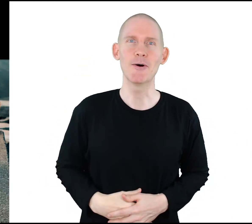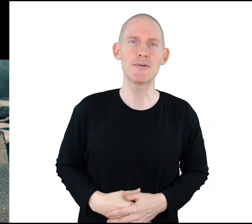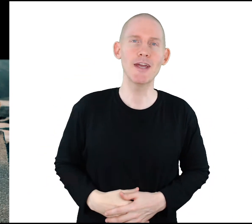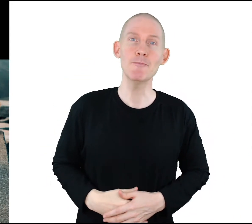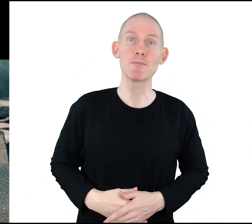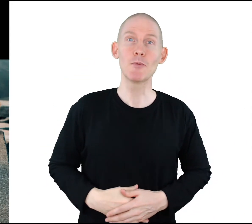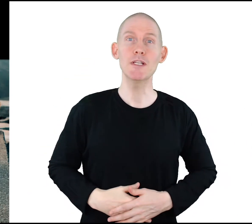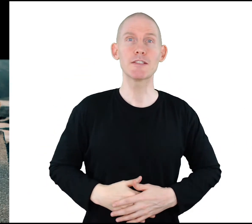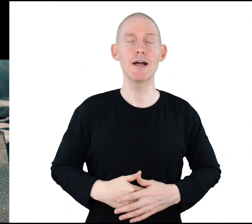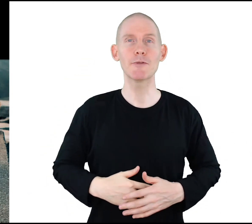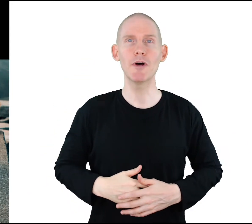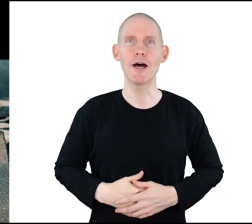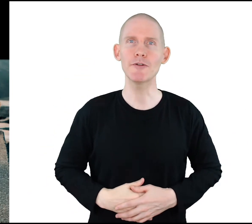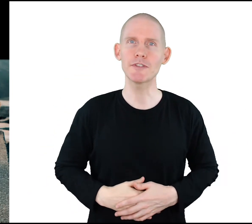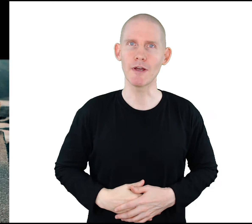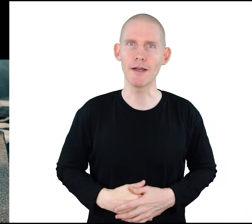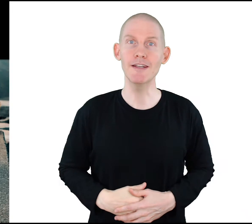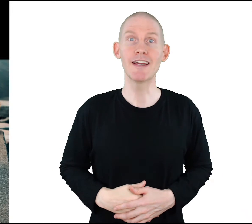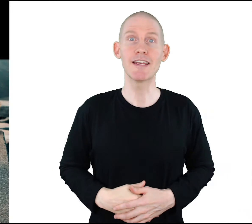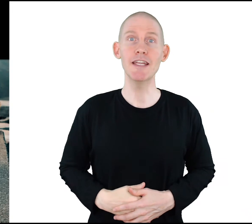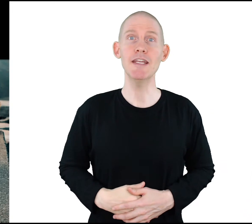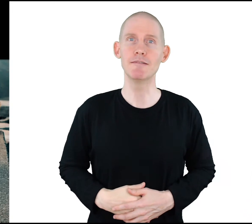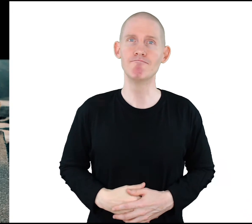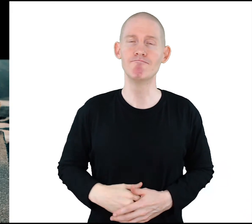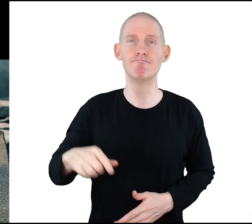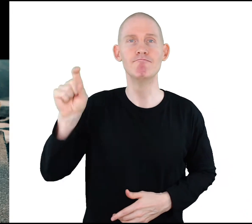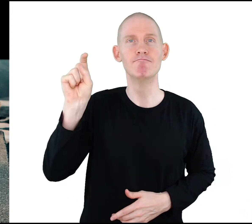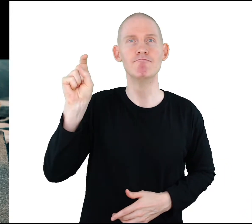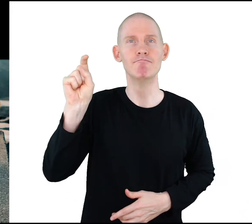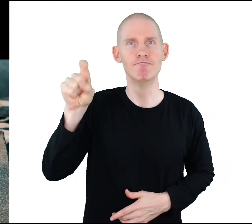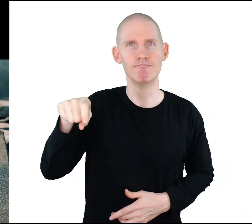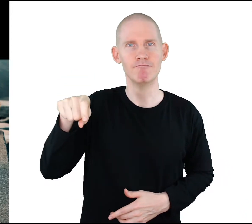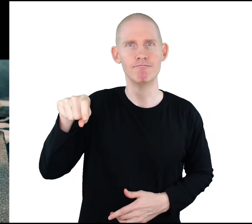Okay, we just talked about how to sign need.